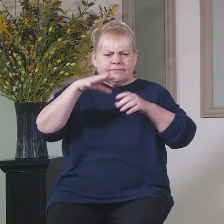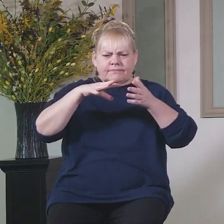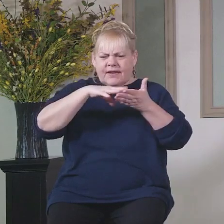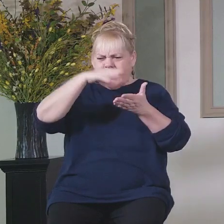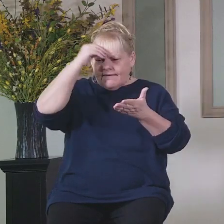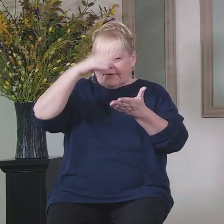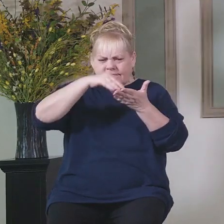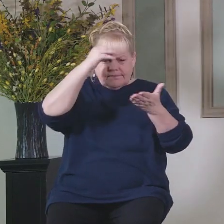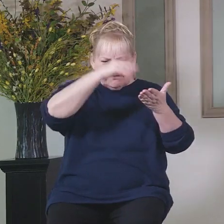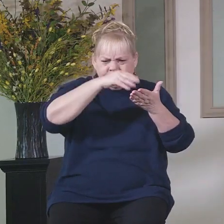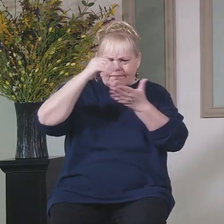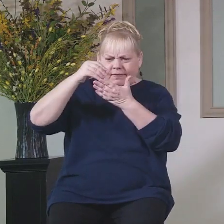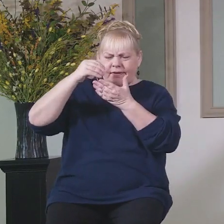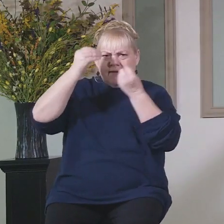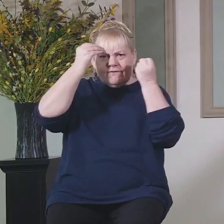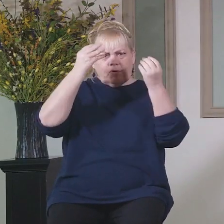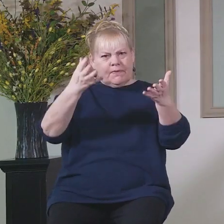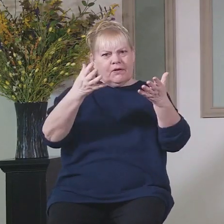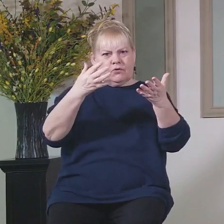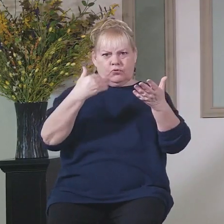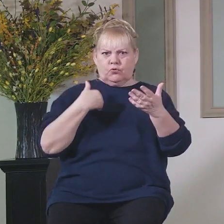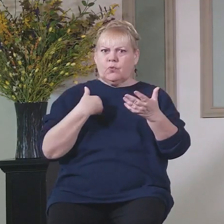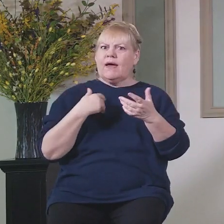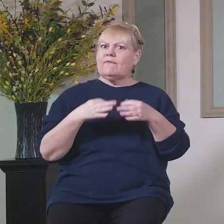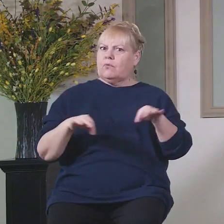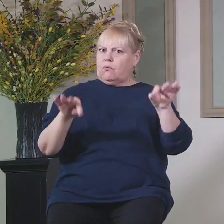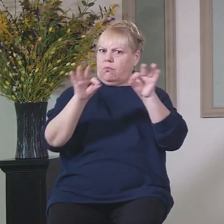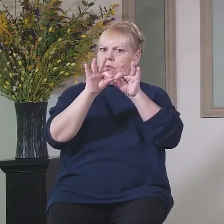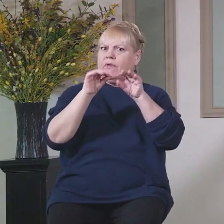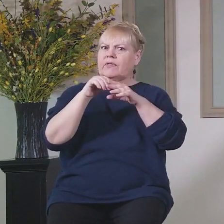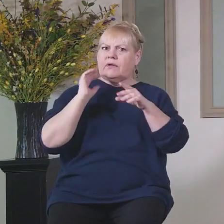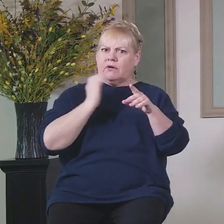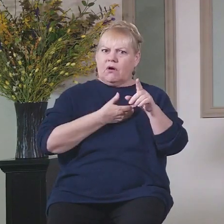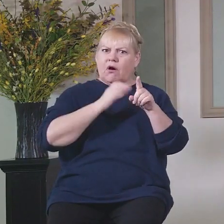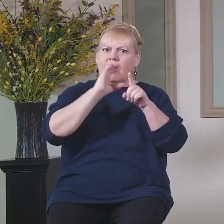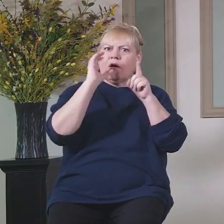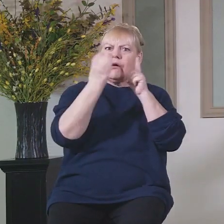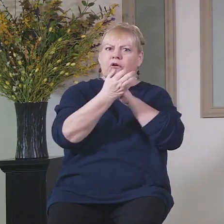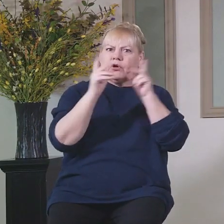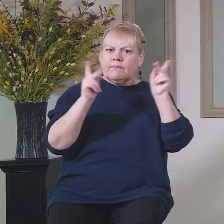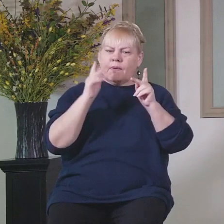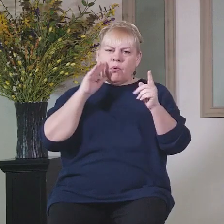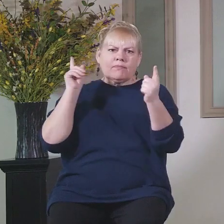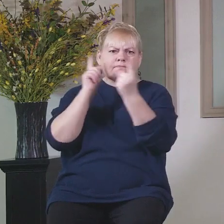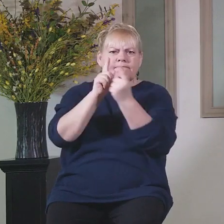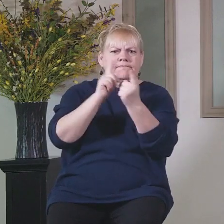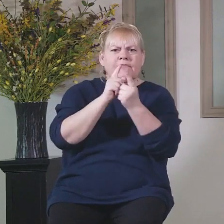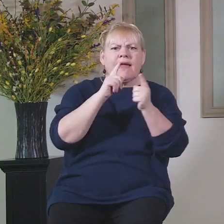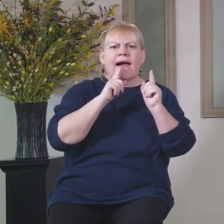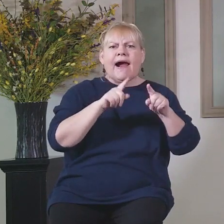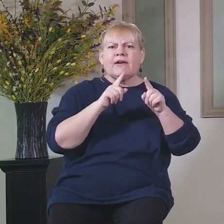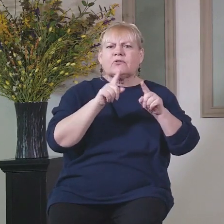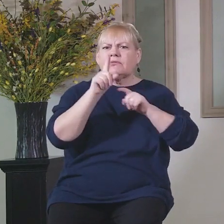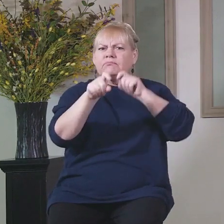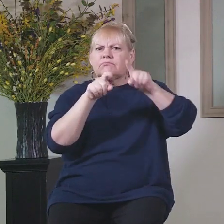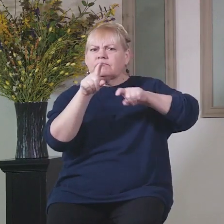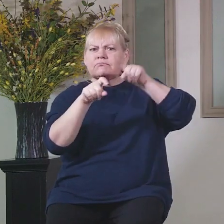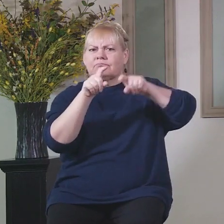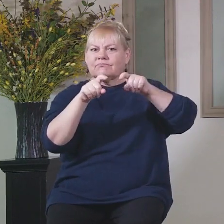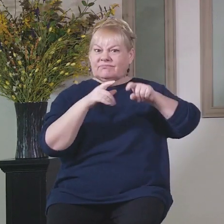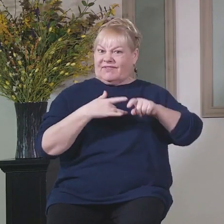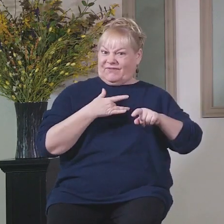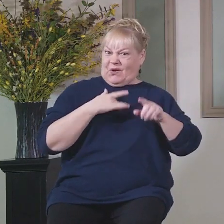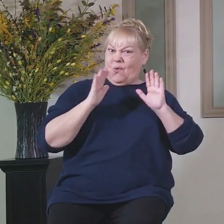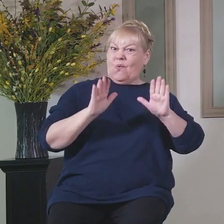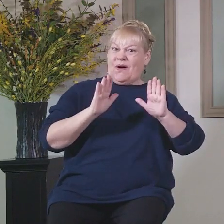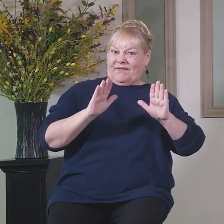information, you have high worth in our culture. People will come to you for answers to their questions, and doesn't that feel great